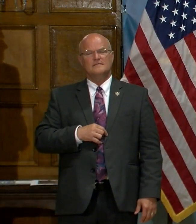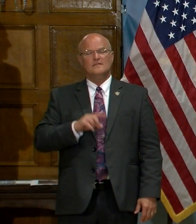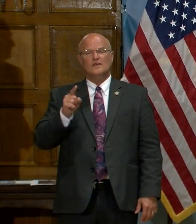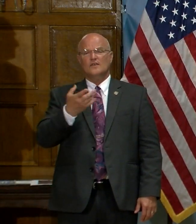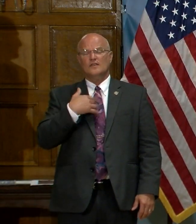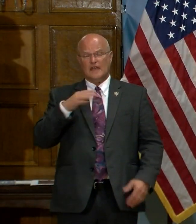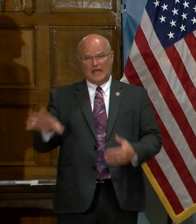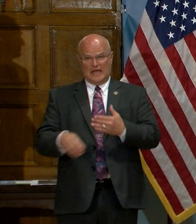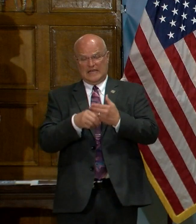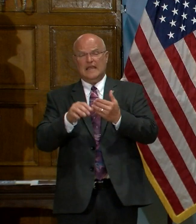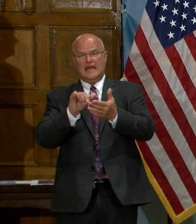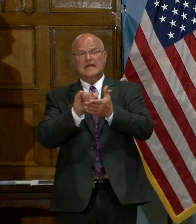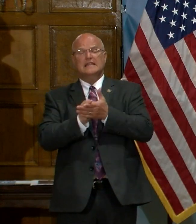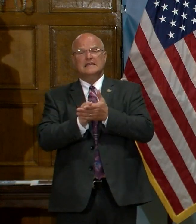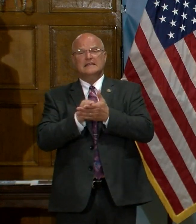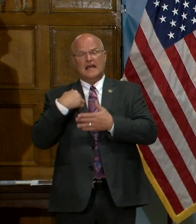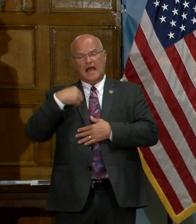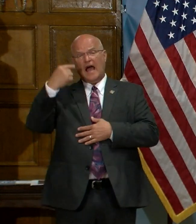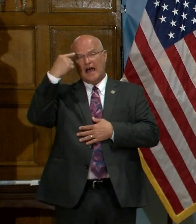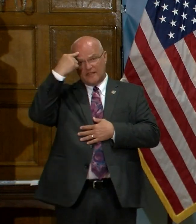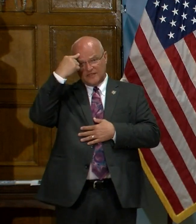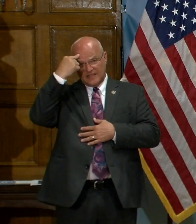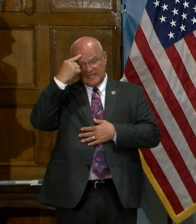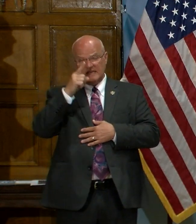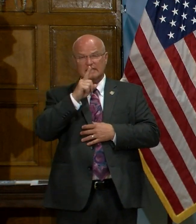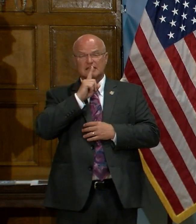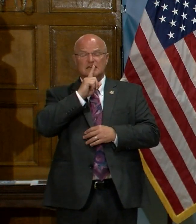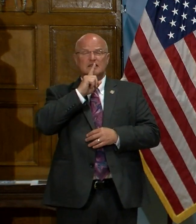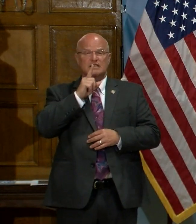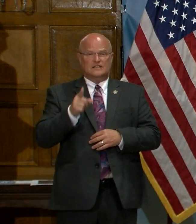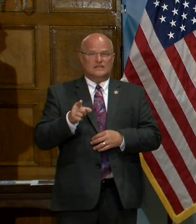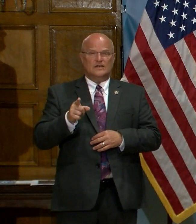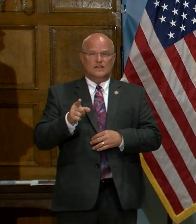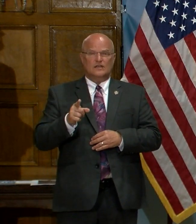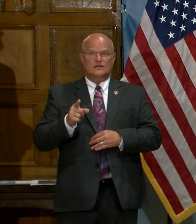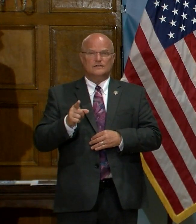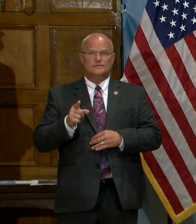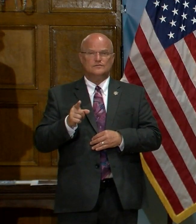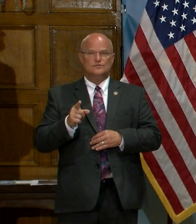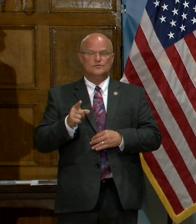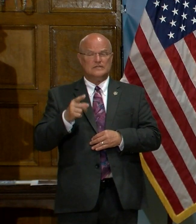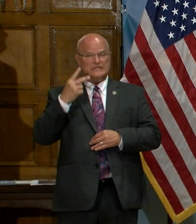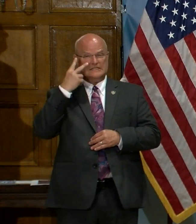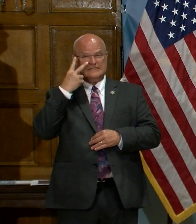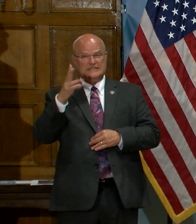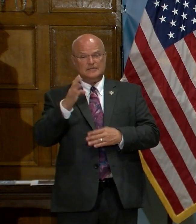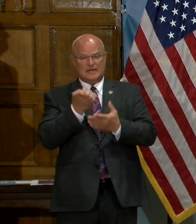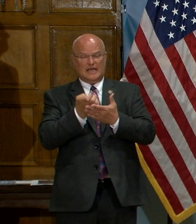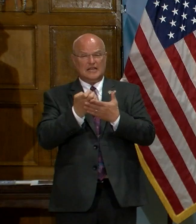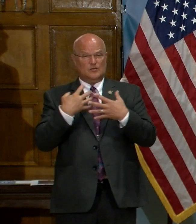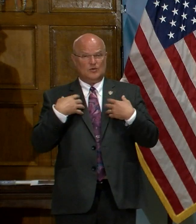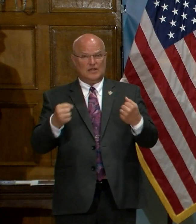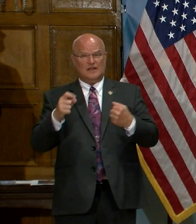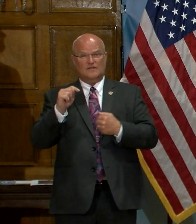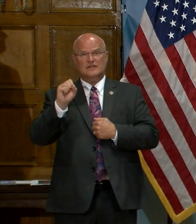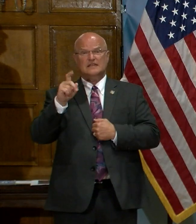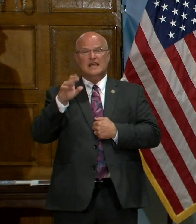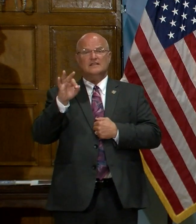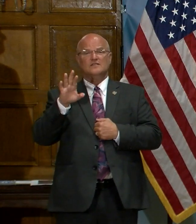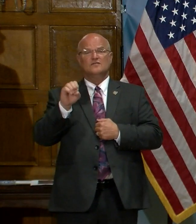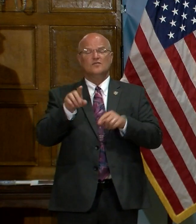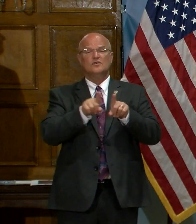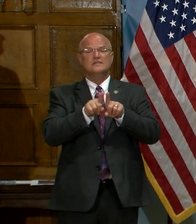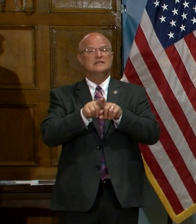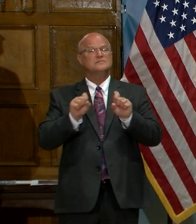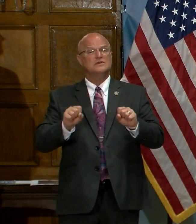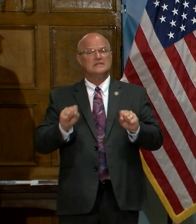The only thing I'd add is that I think it's really seen by the Economic Recovery Task Force as